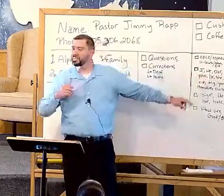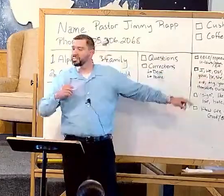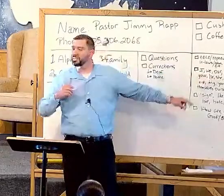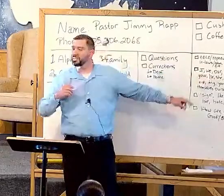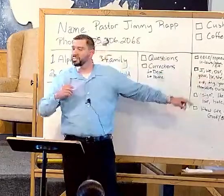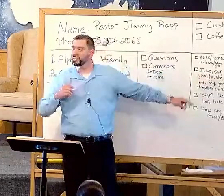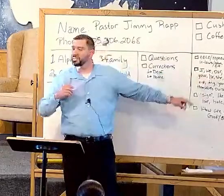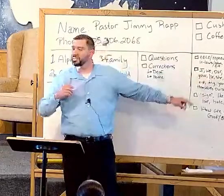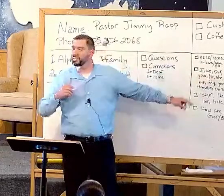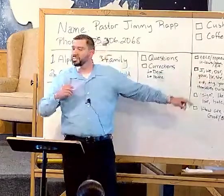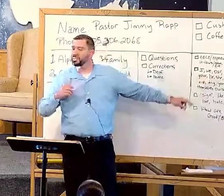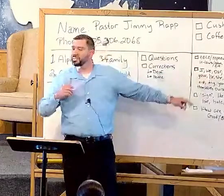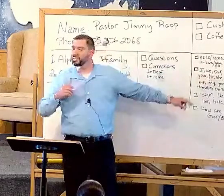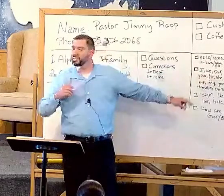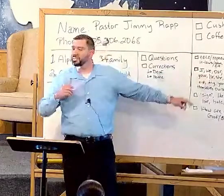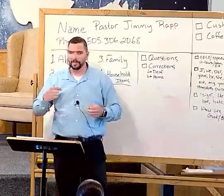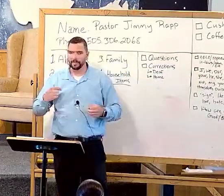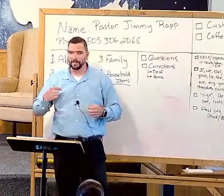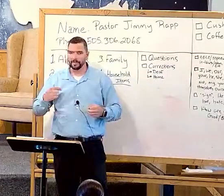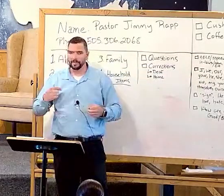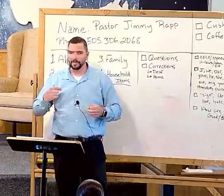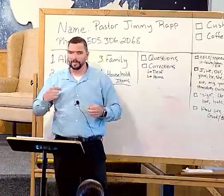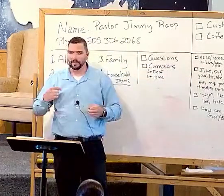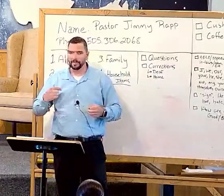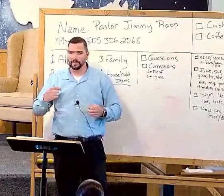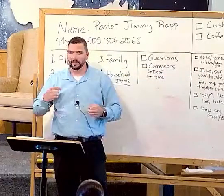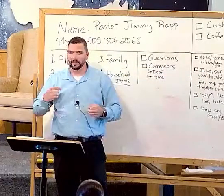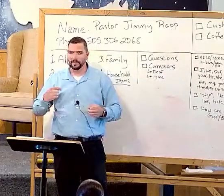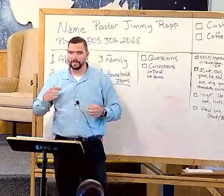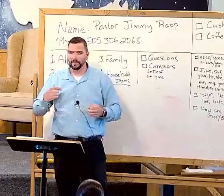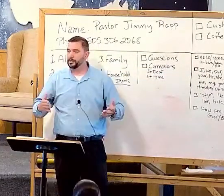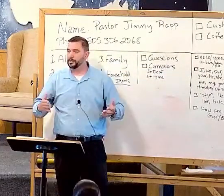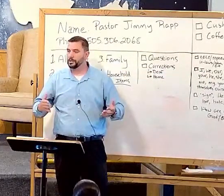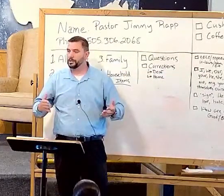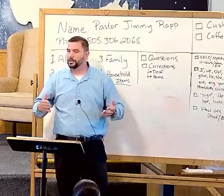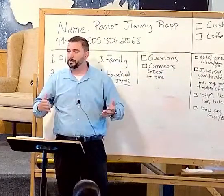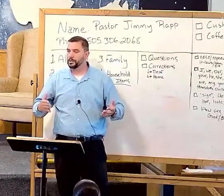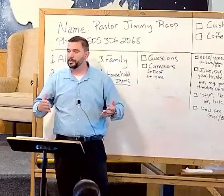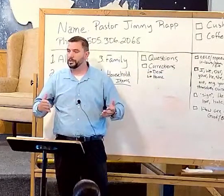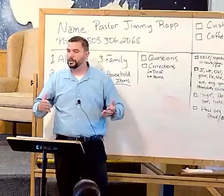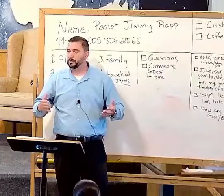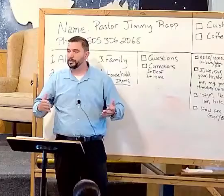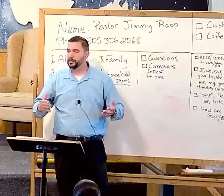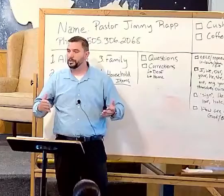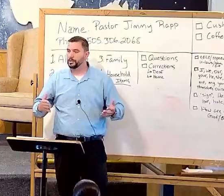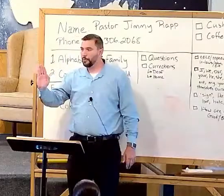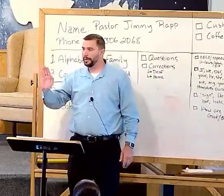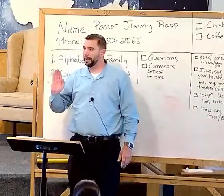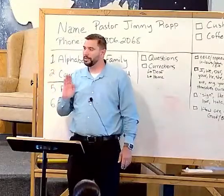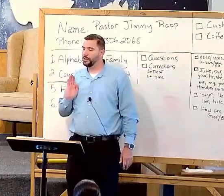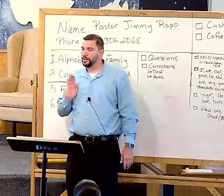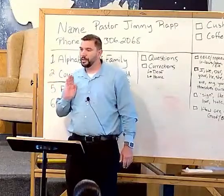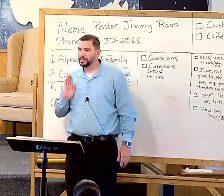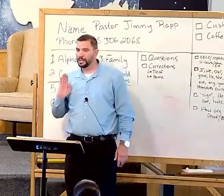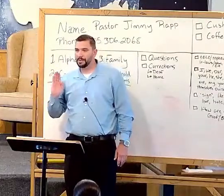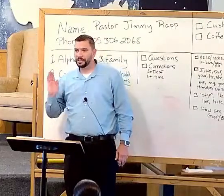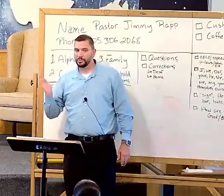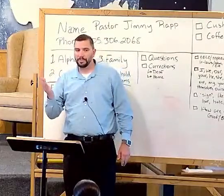our is possessive. It's not just talking about we're doing something, but it's talking about our. And so open hand, same thing as we, but you're going to